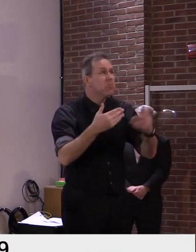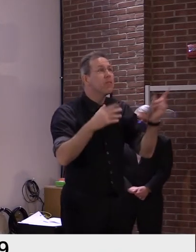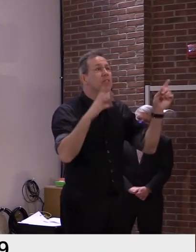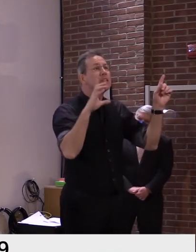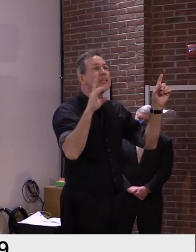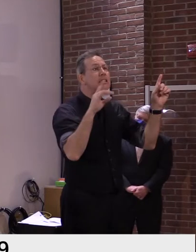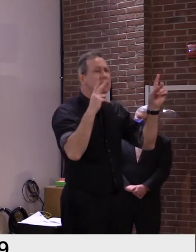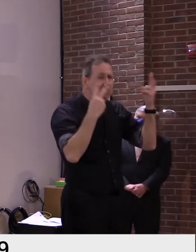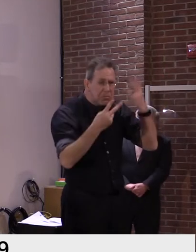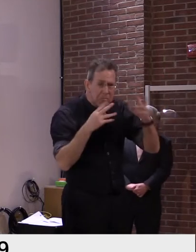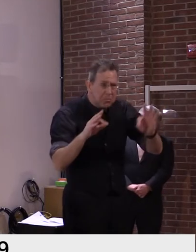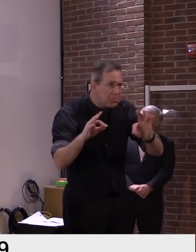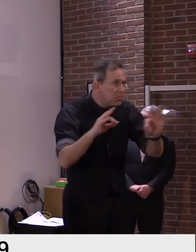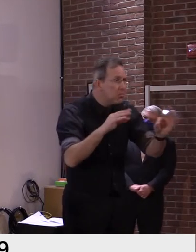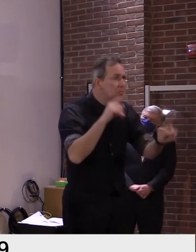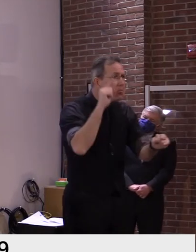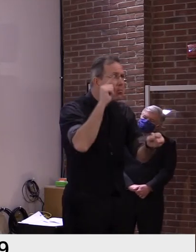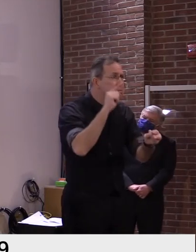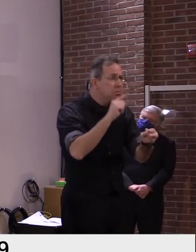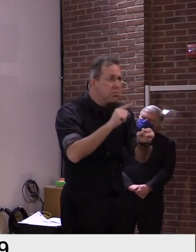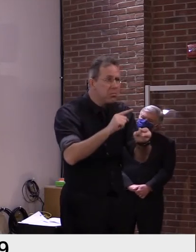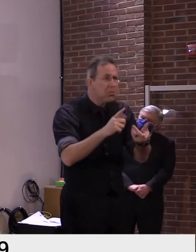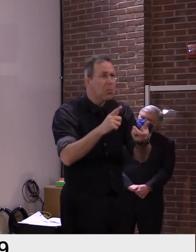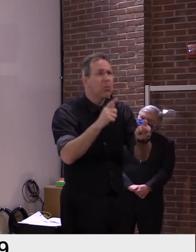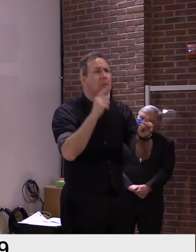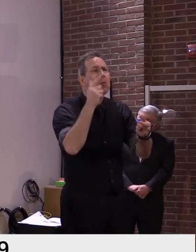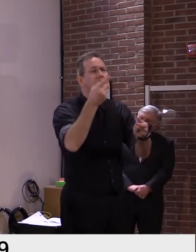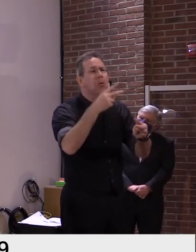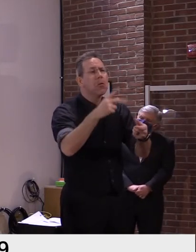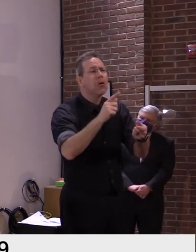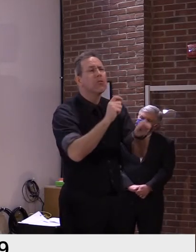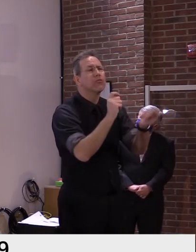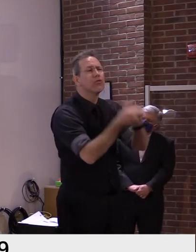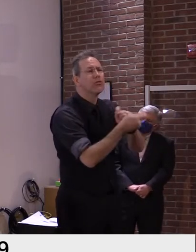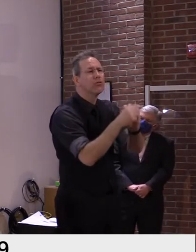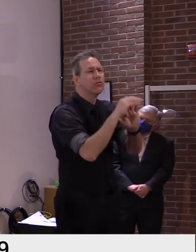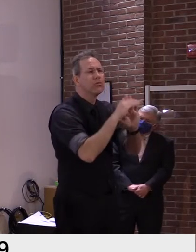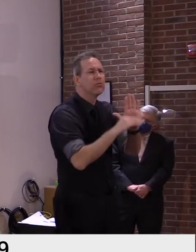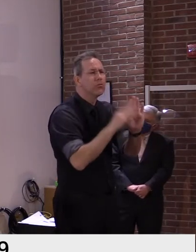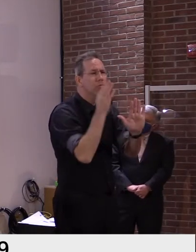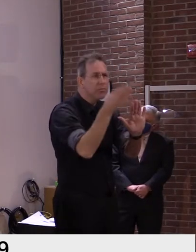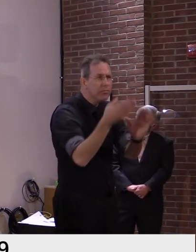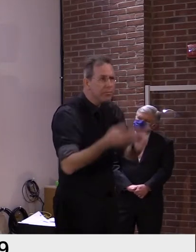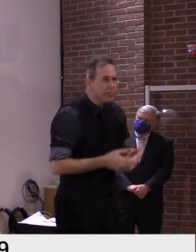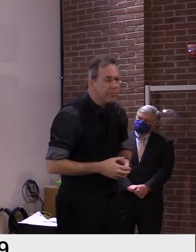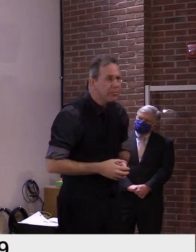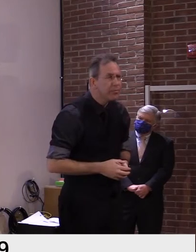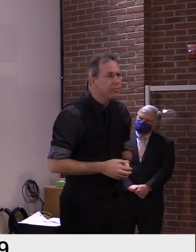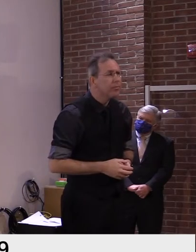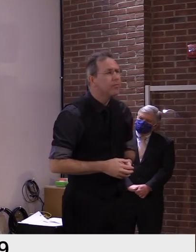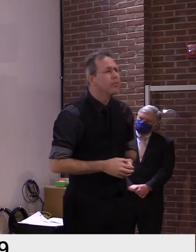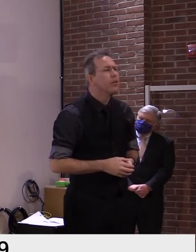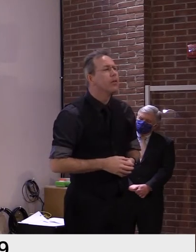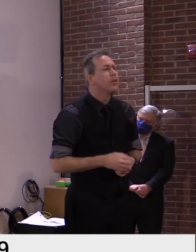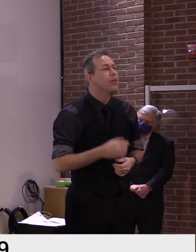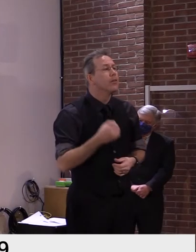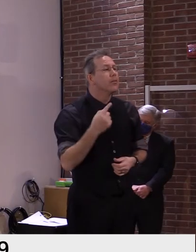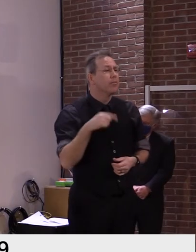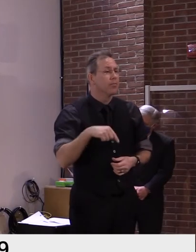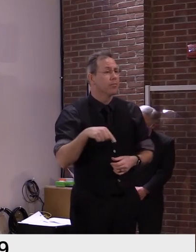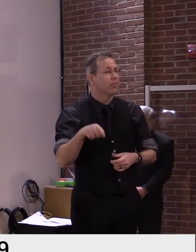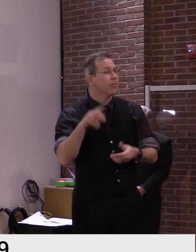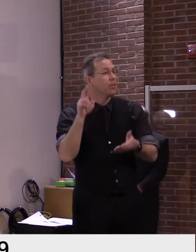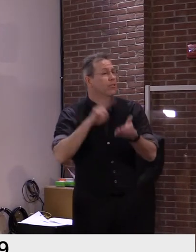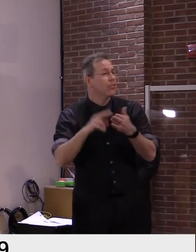days. But again, we look forward. Secretary French and his team will be working with